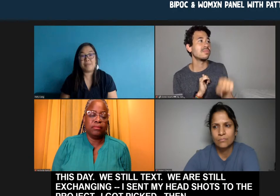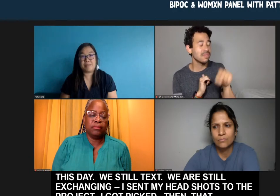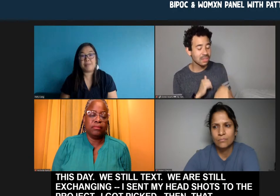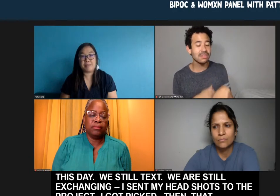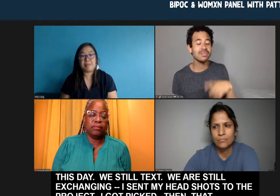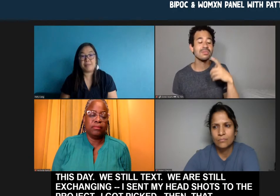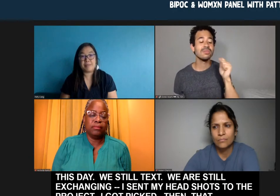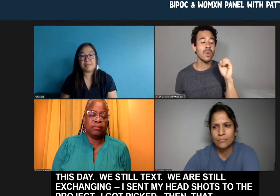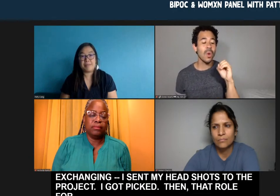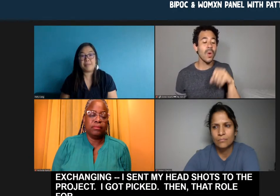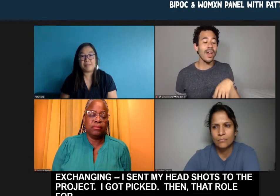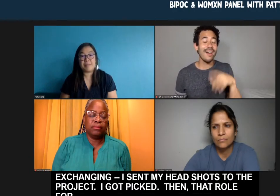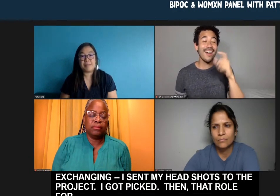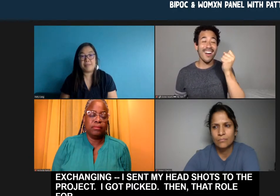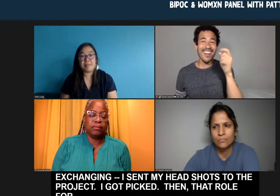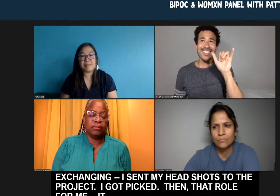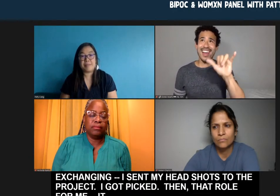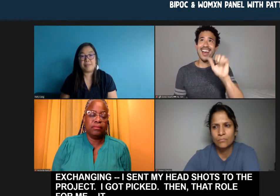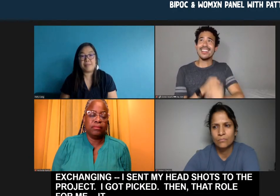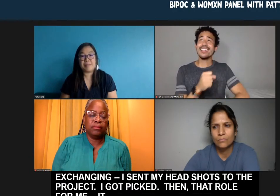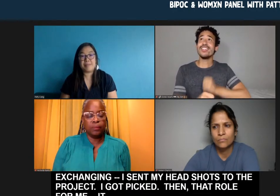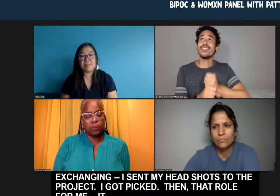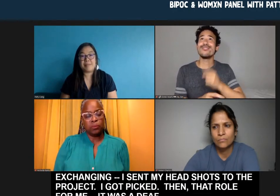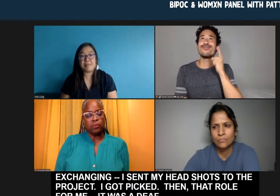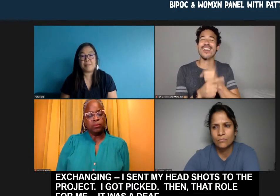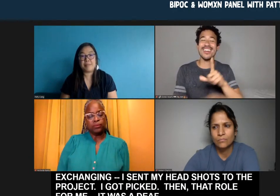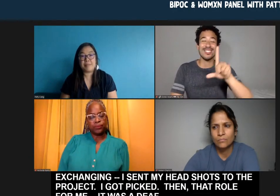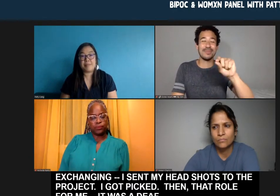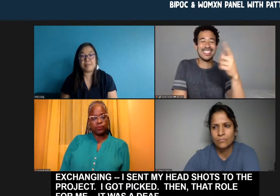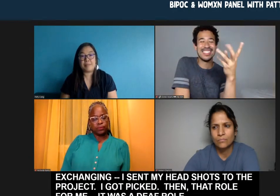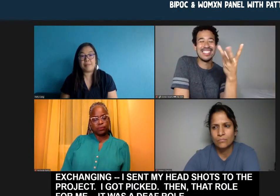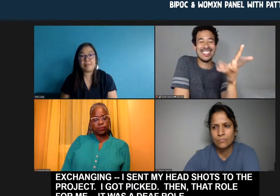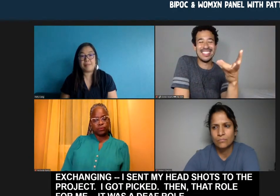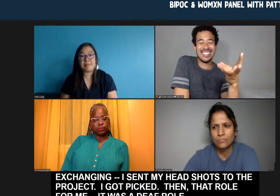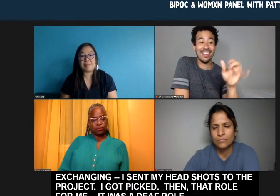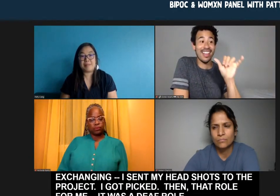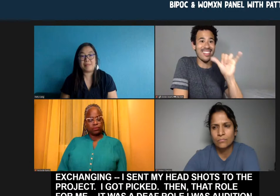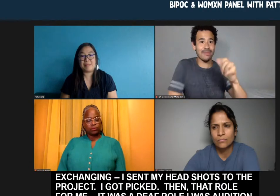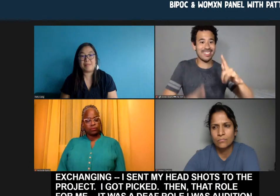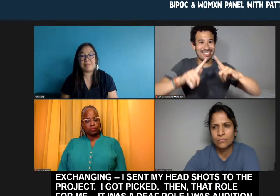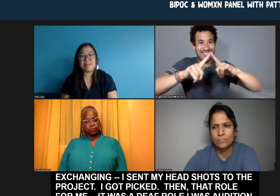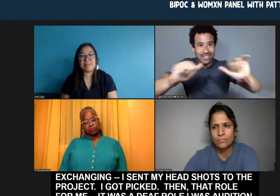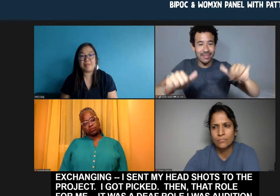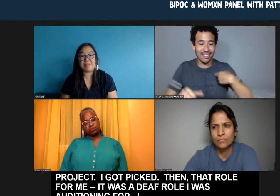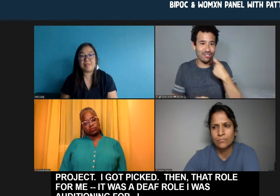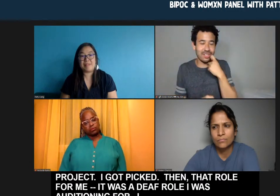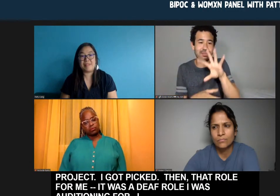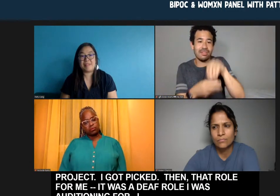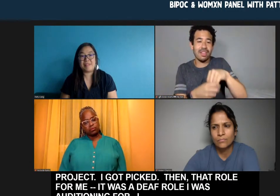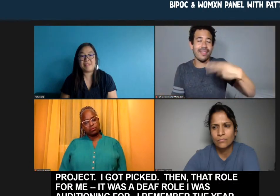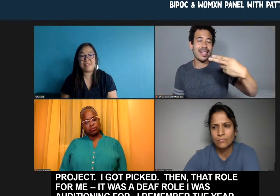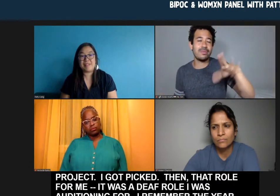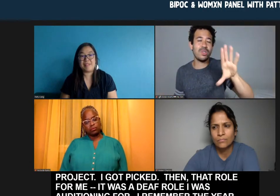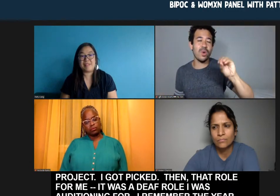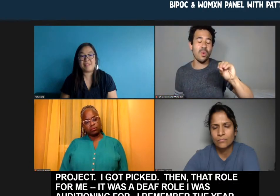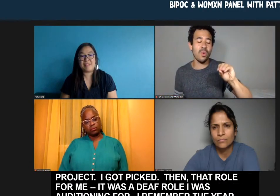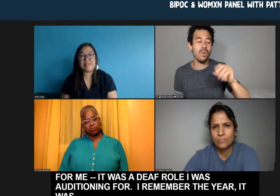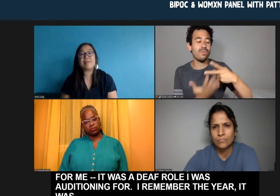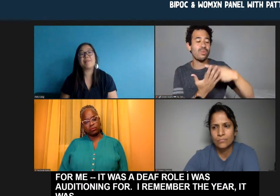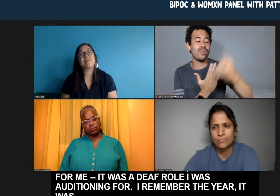role that I was auditioning for. And I remember that year, again, it was 2016. And at the same time, I was just